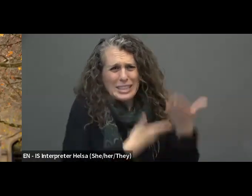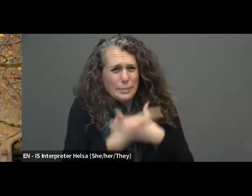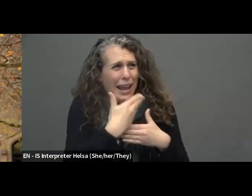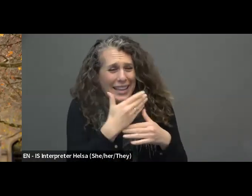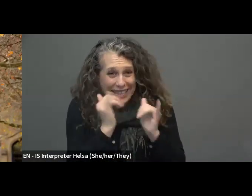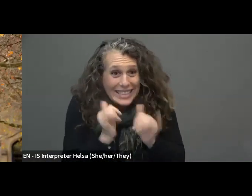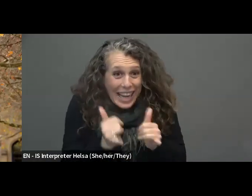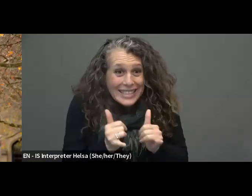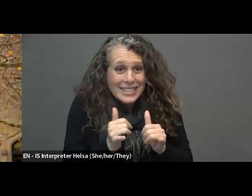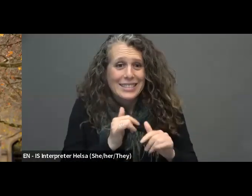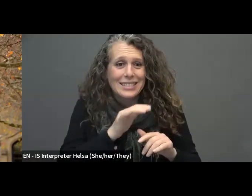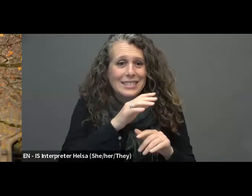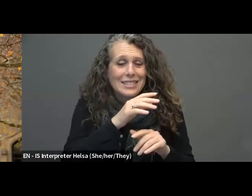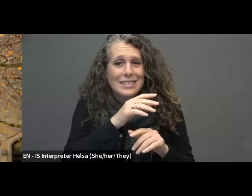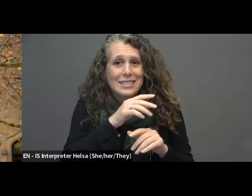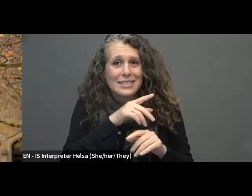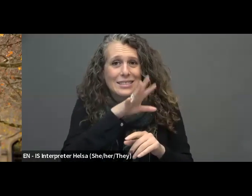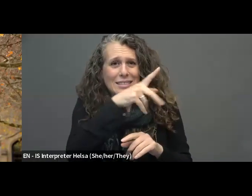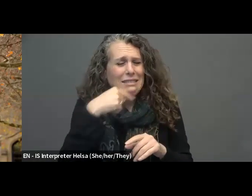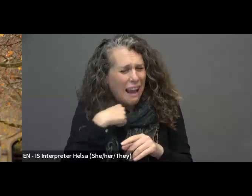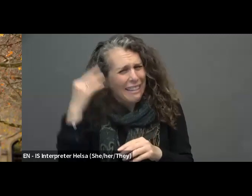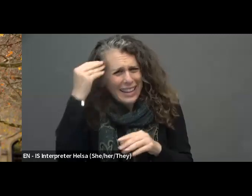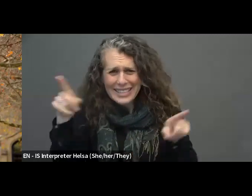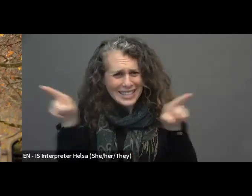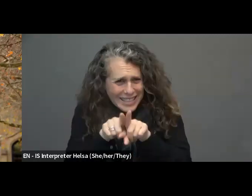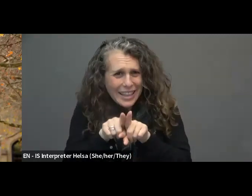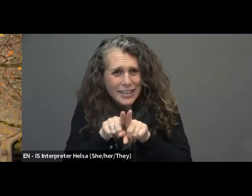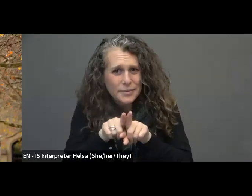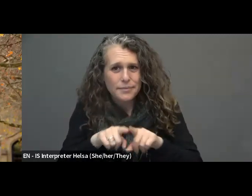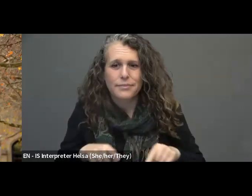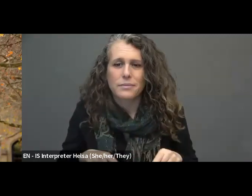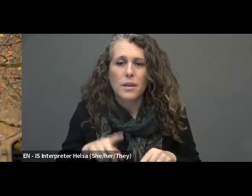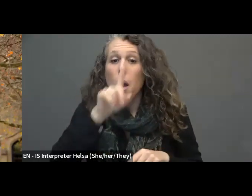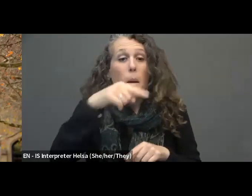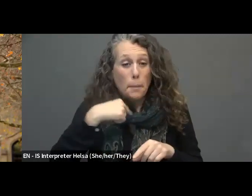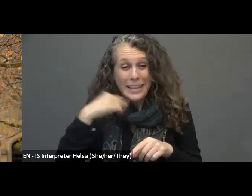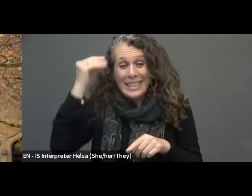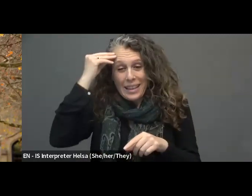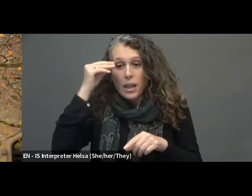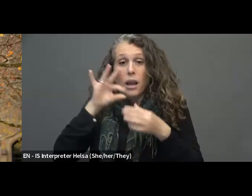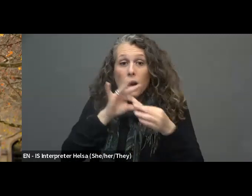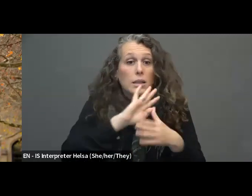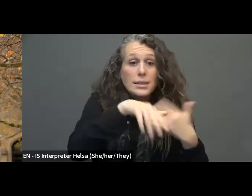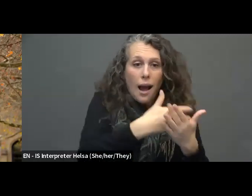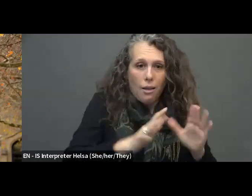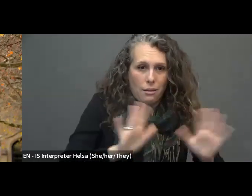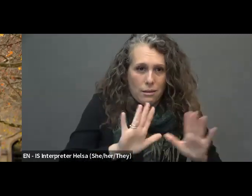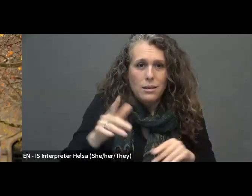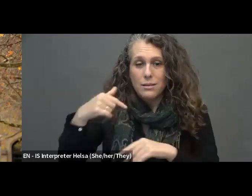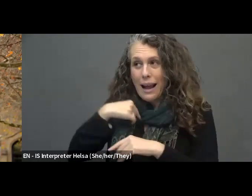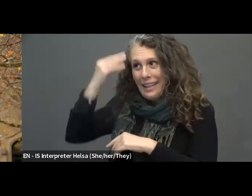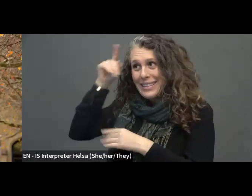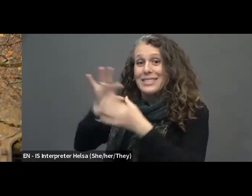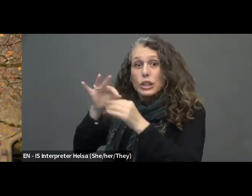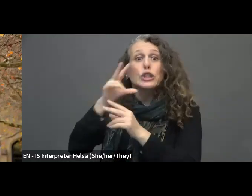exactly what I've been thinking about, and not in relation to sign language, but in relation to spoken assessment